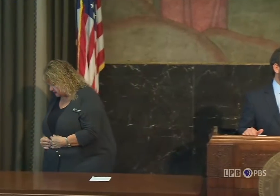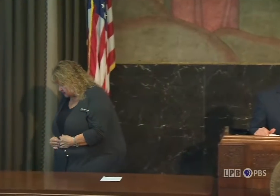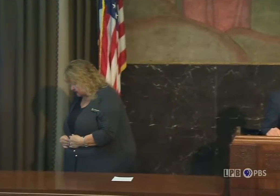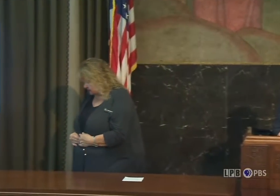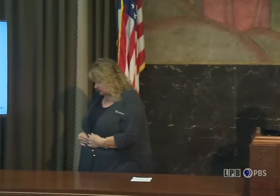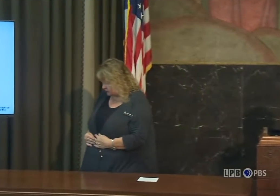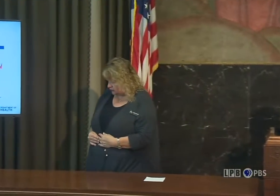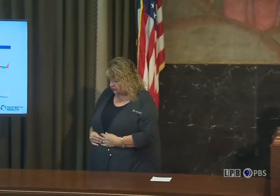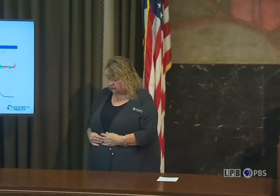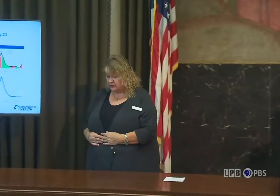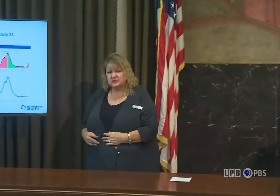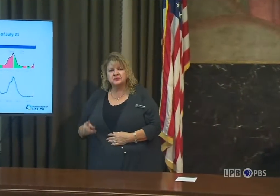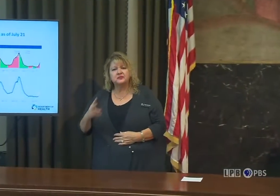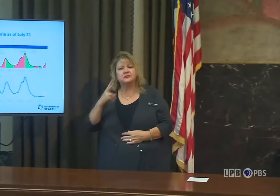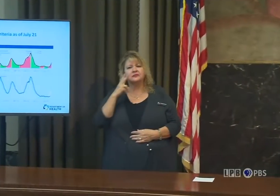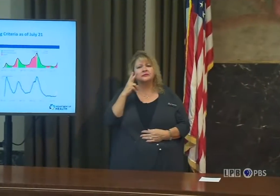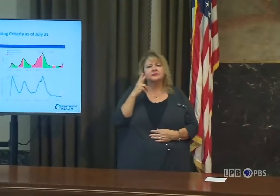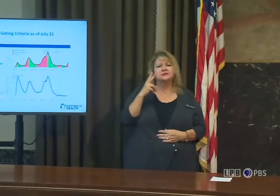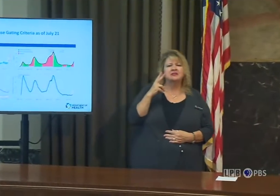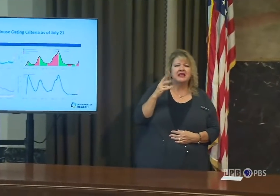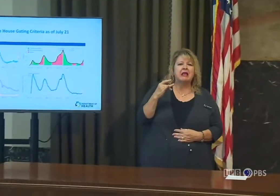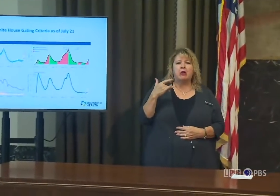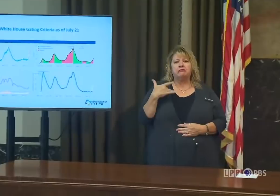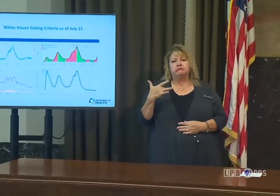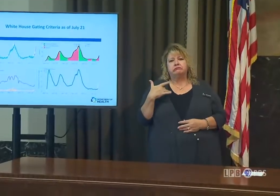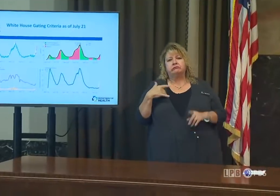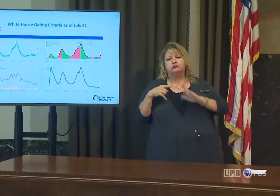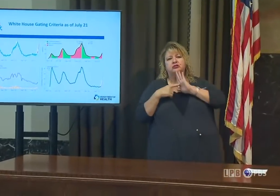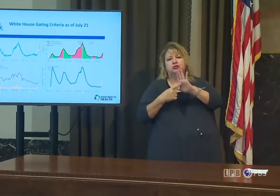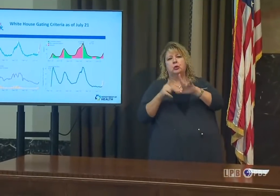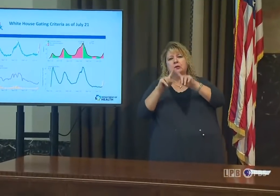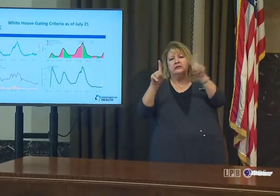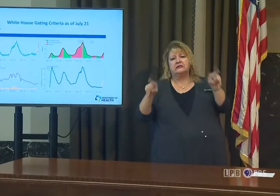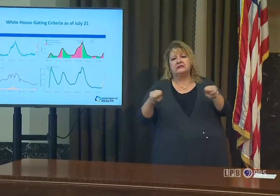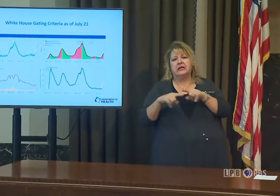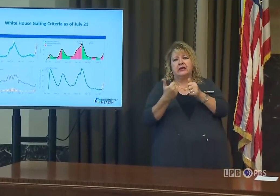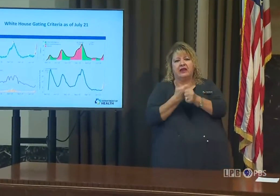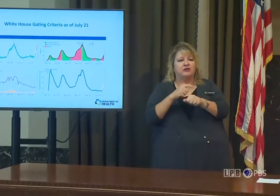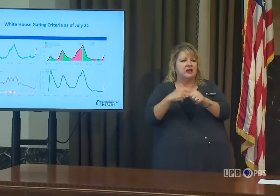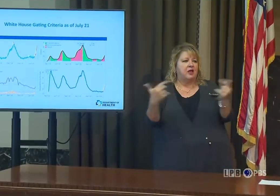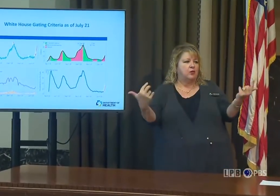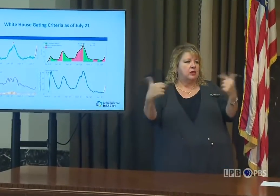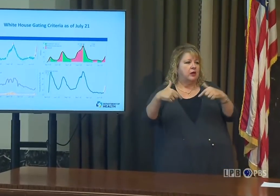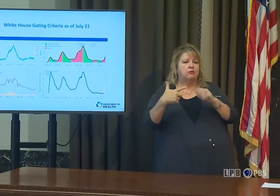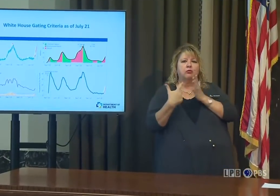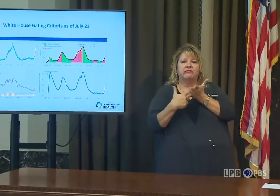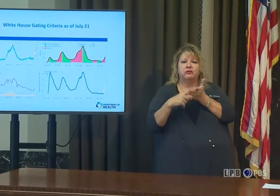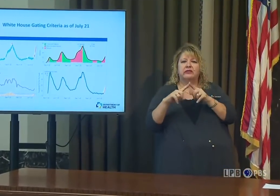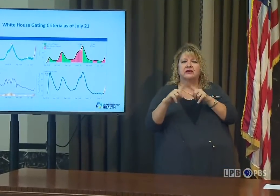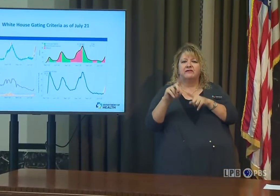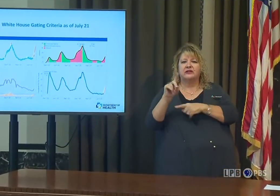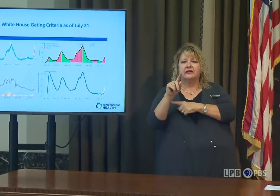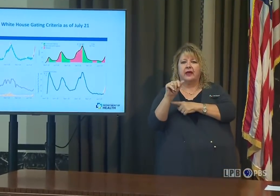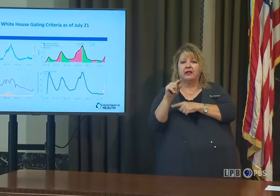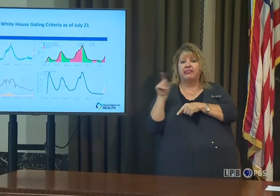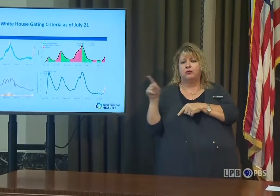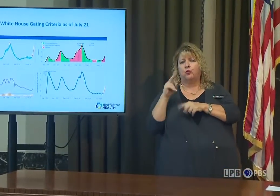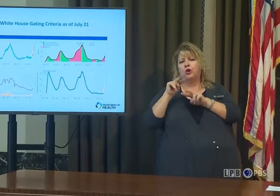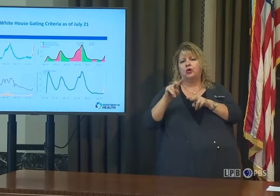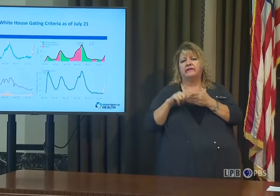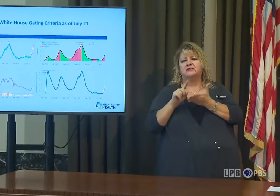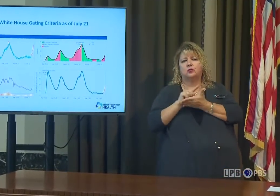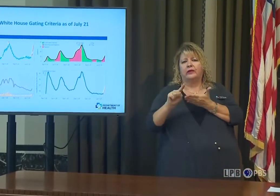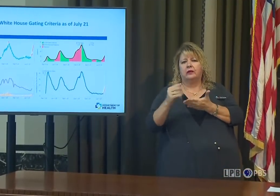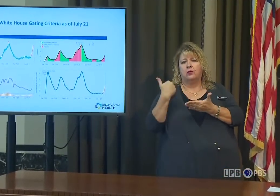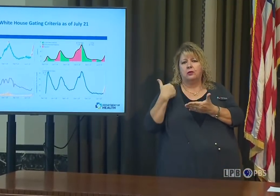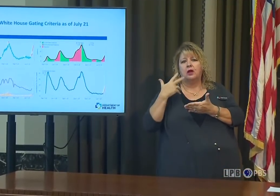typical four-factor slide that we show every time that we get together and review the data points. We looked at this about 1 week ago, and I'll review